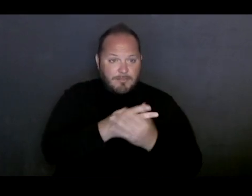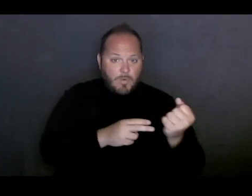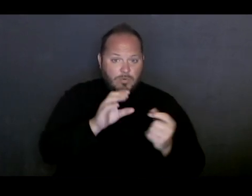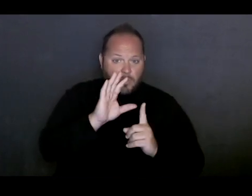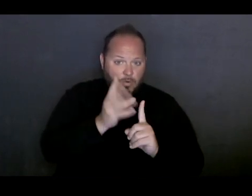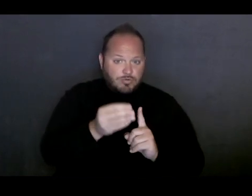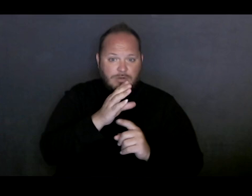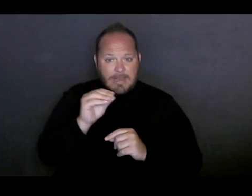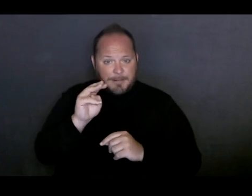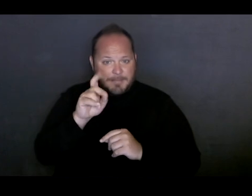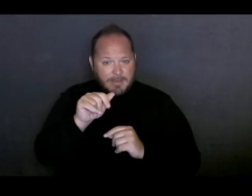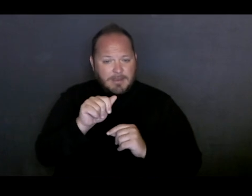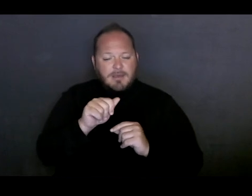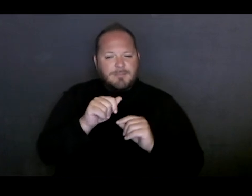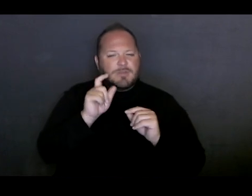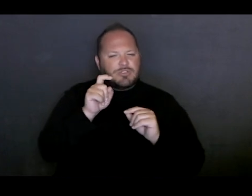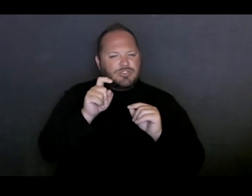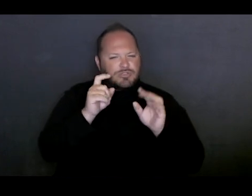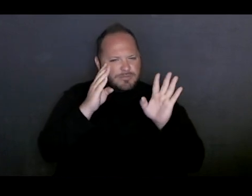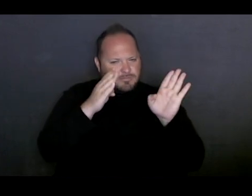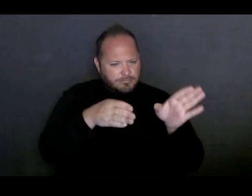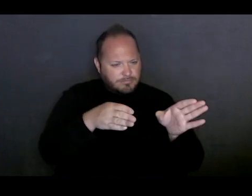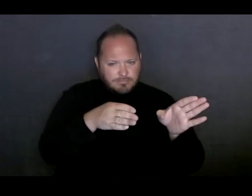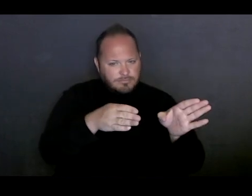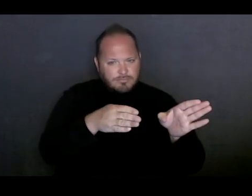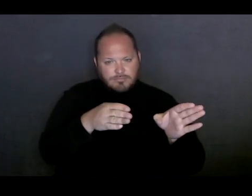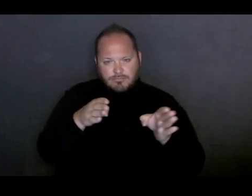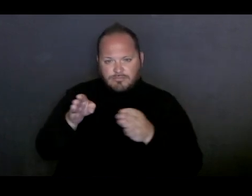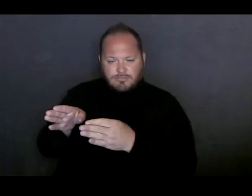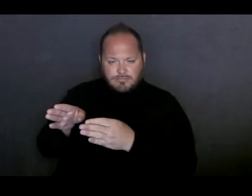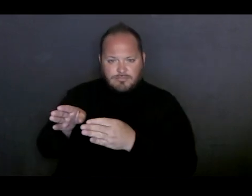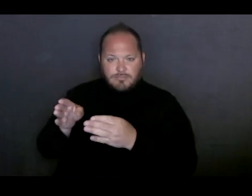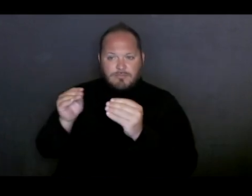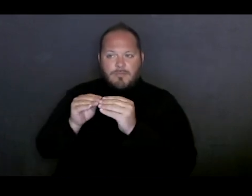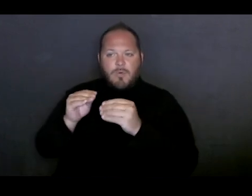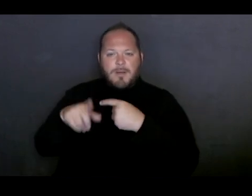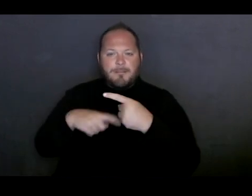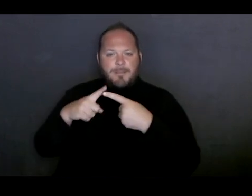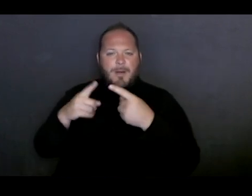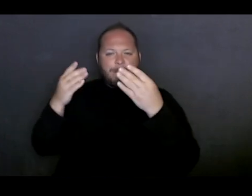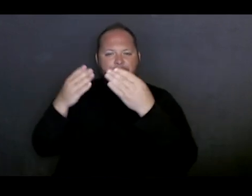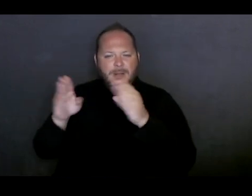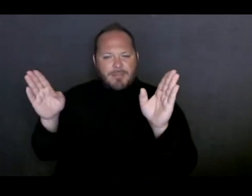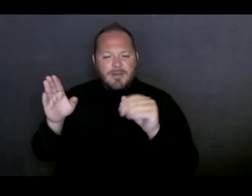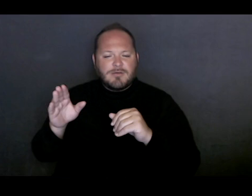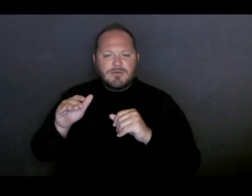of a public focus, in that it's not necessarily, we shouldn't be so concerned about what we're breathing